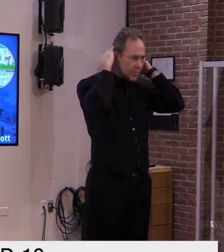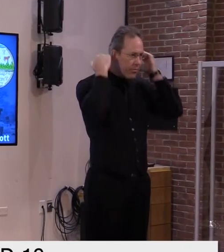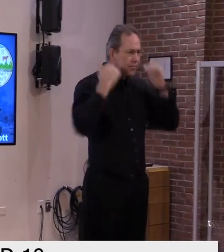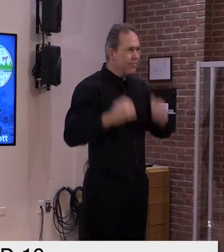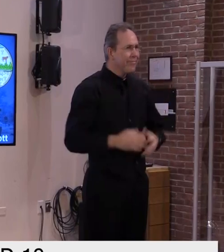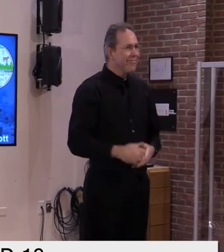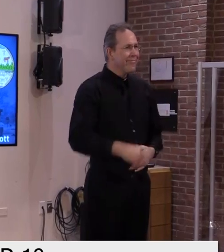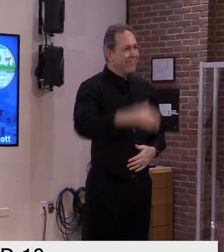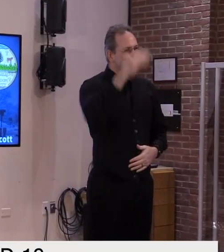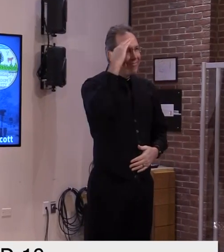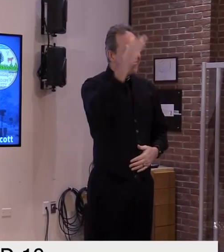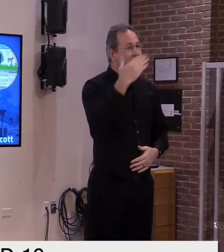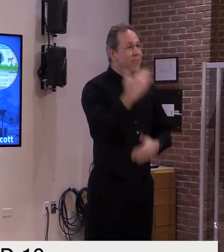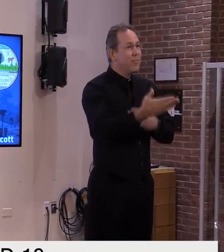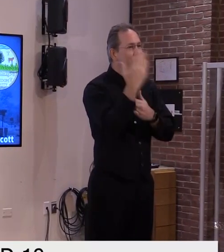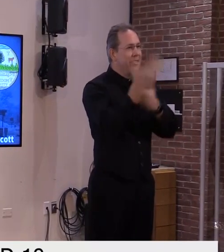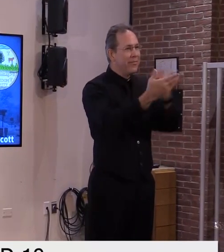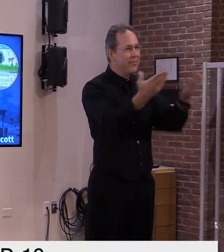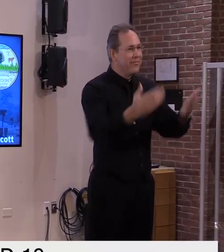Good morning, everyone.